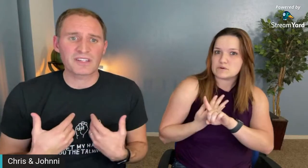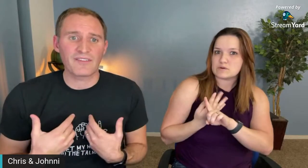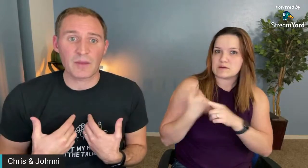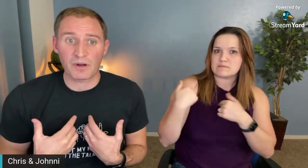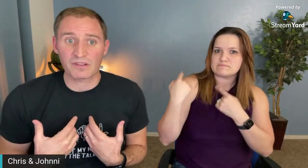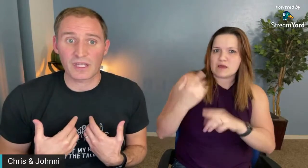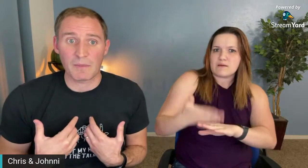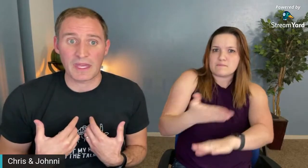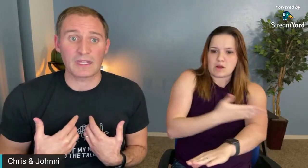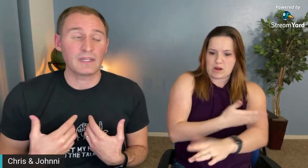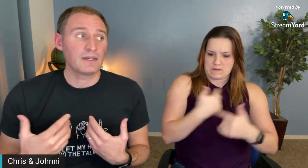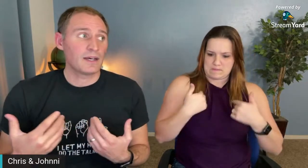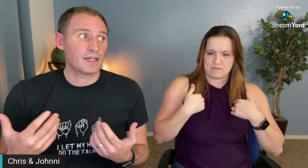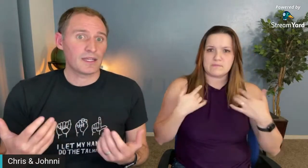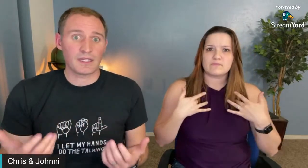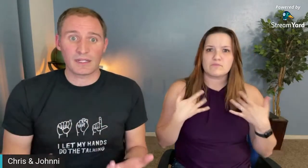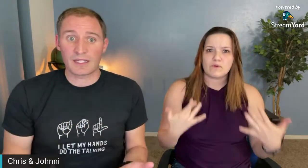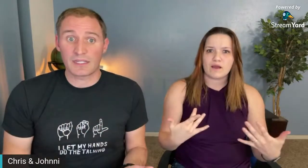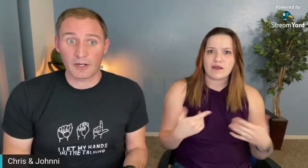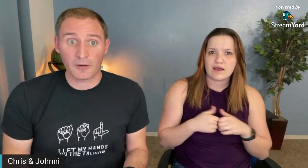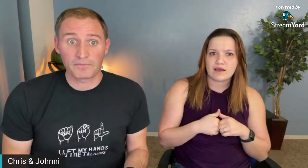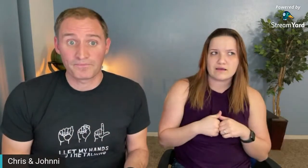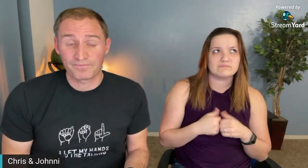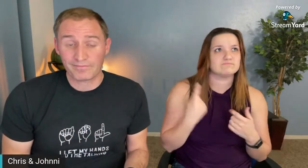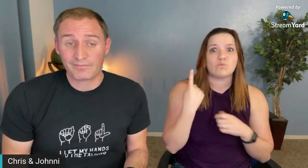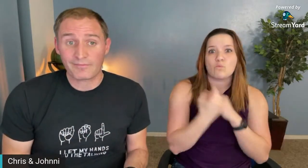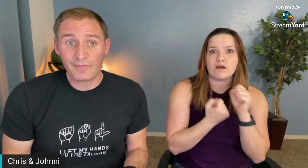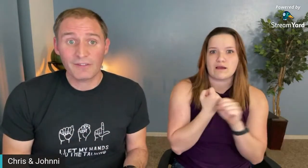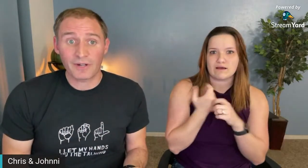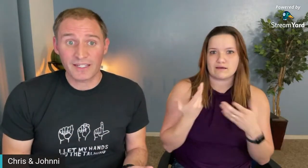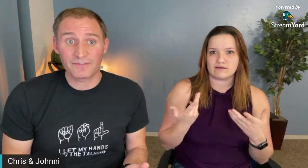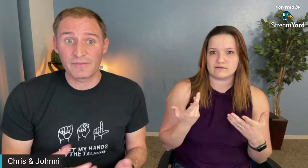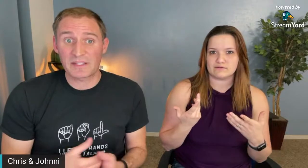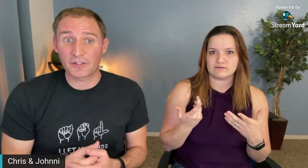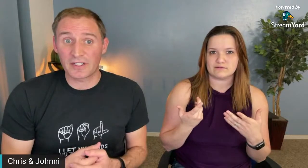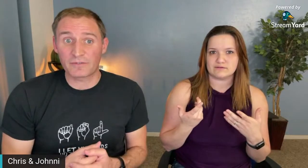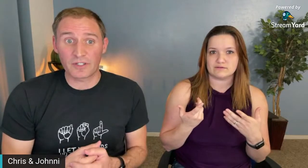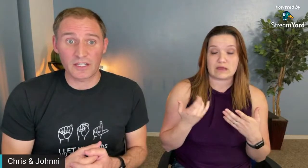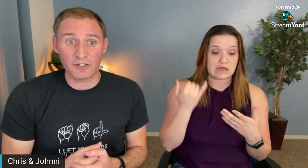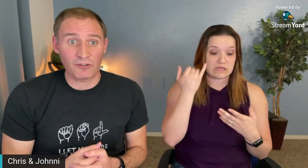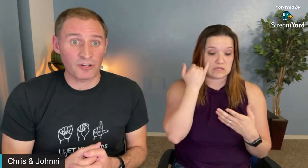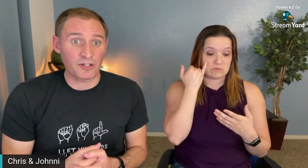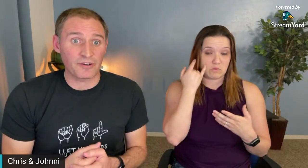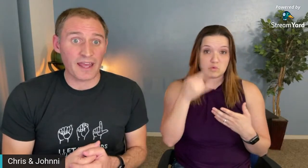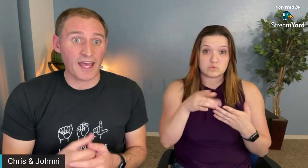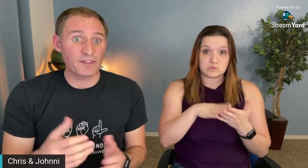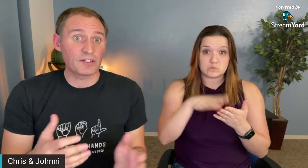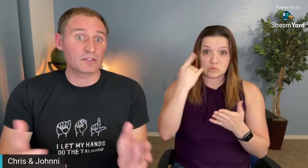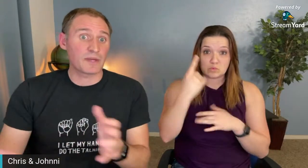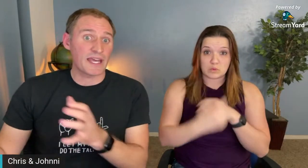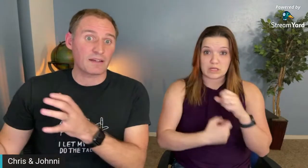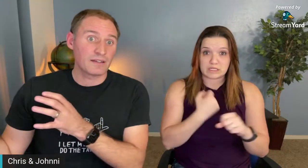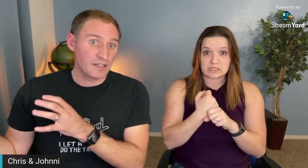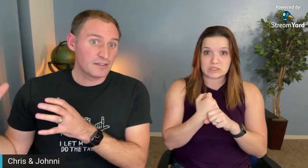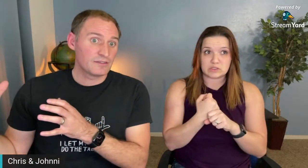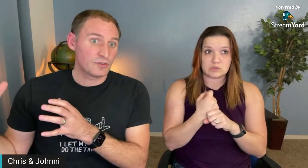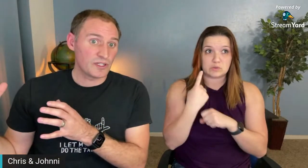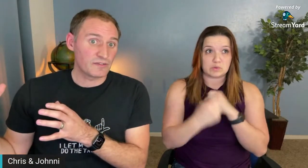have I personally made in a year? Right? If you've been learning for a year or a year and a half and you look back to when you